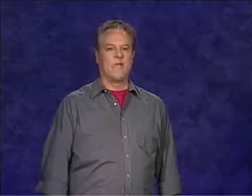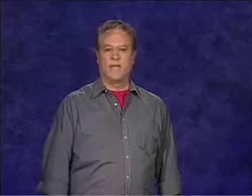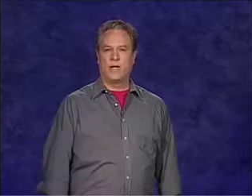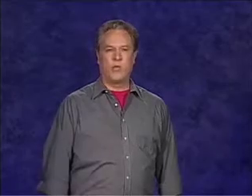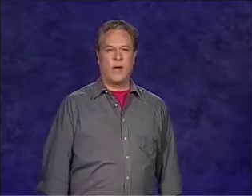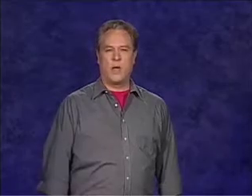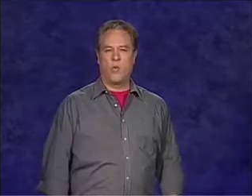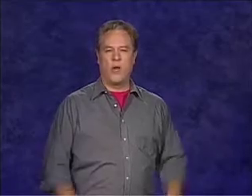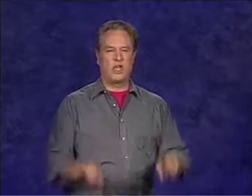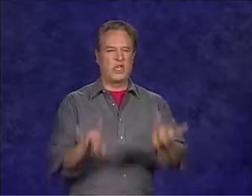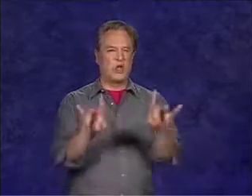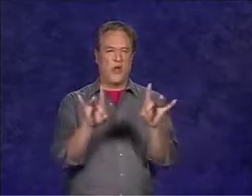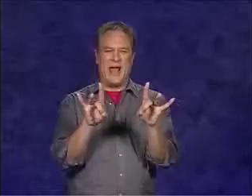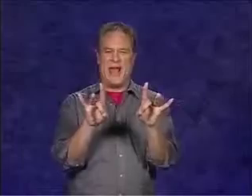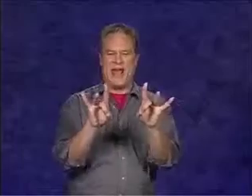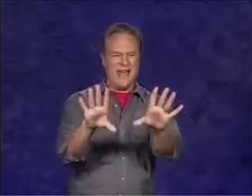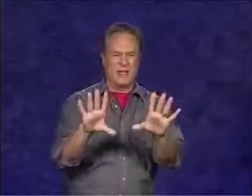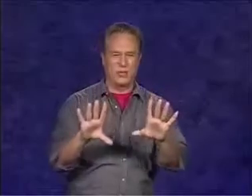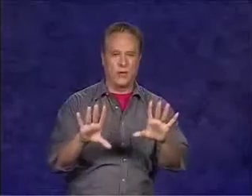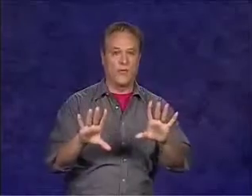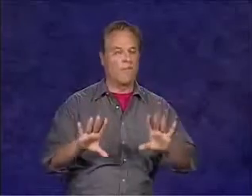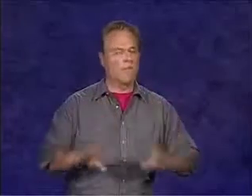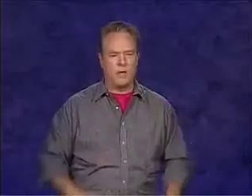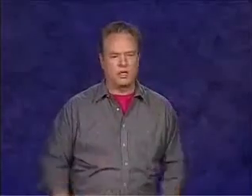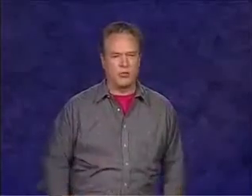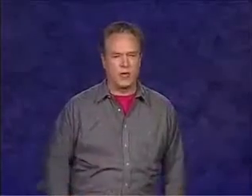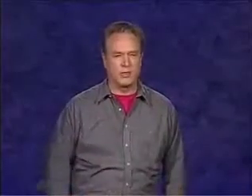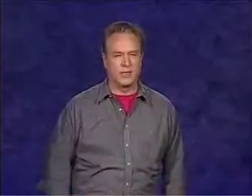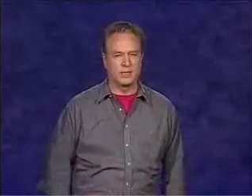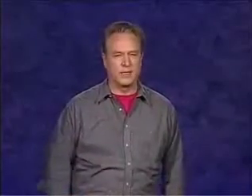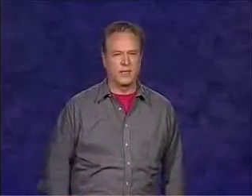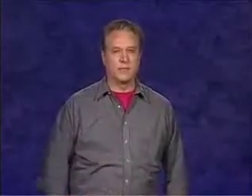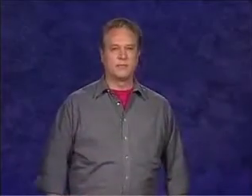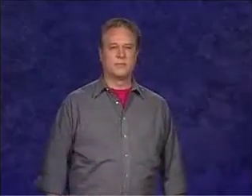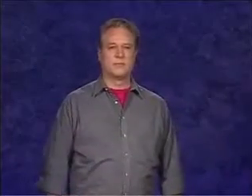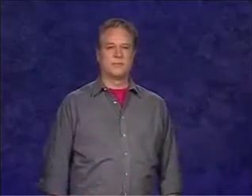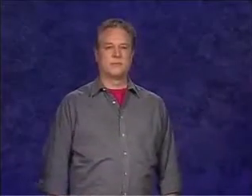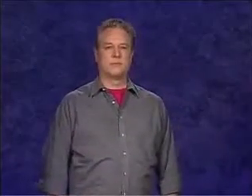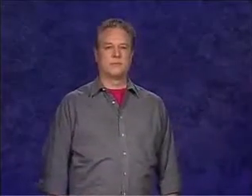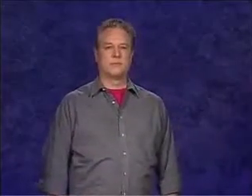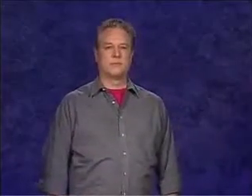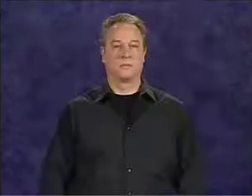Flick away what you hate with much greater intensity.